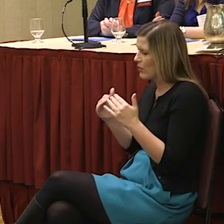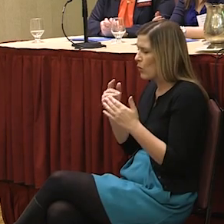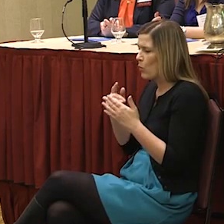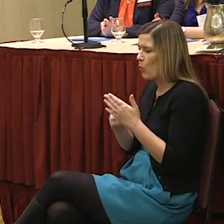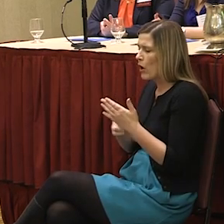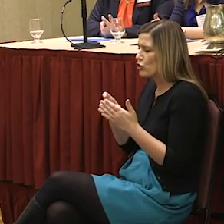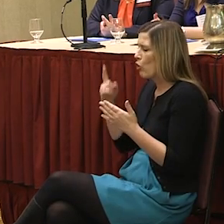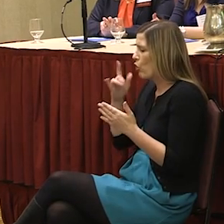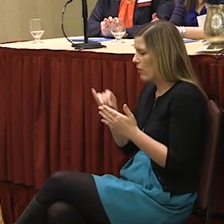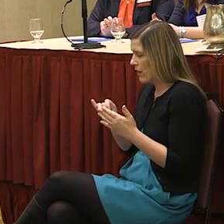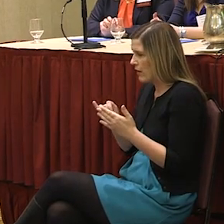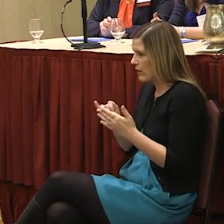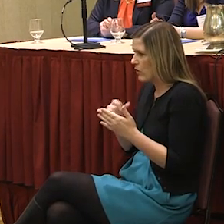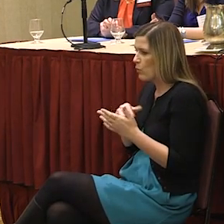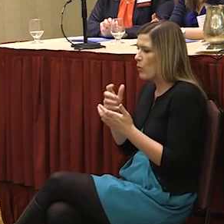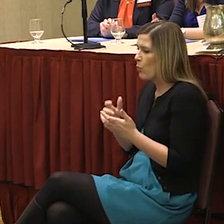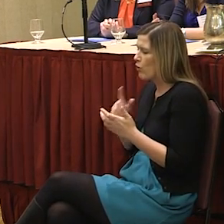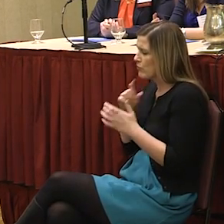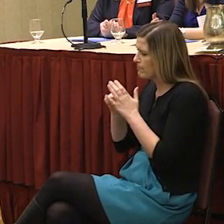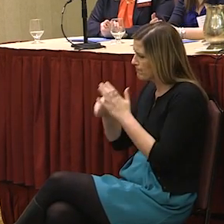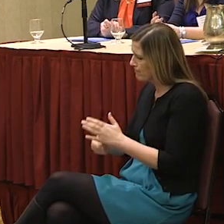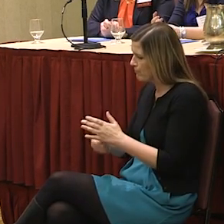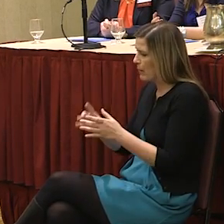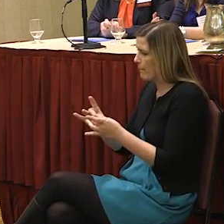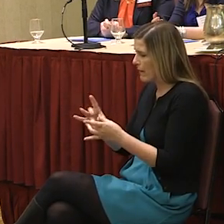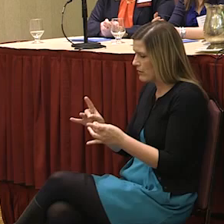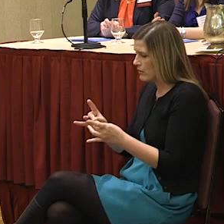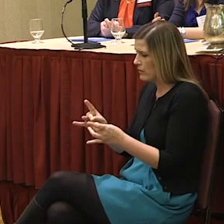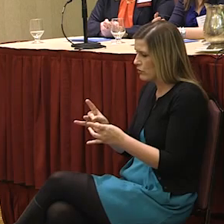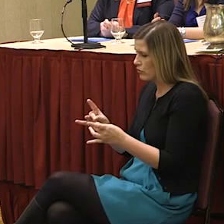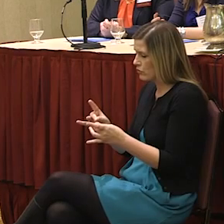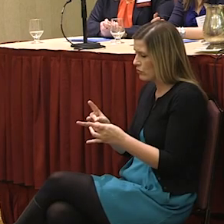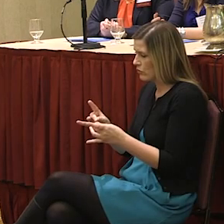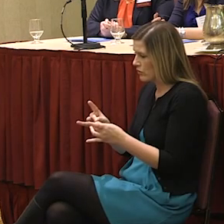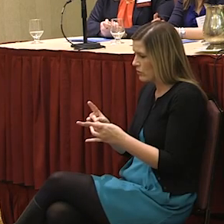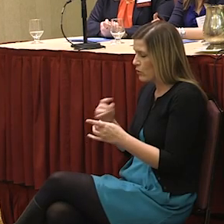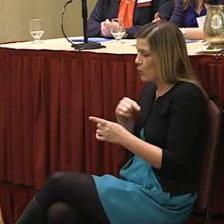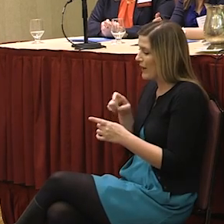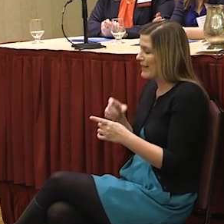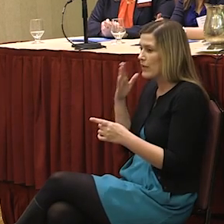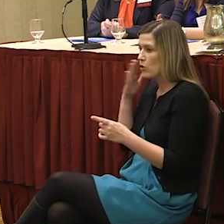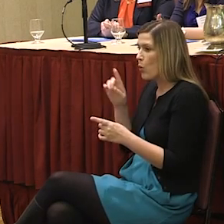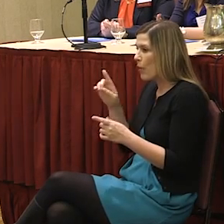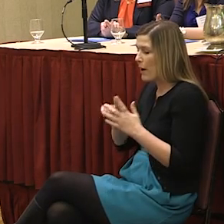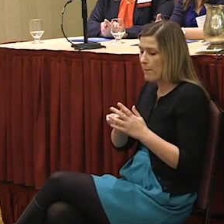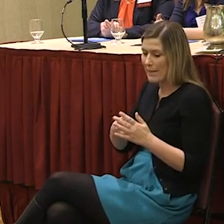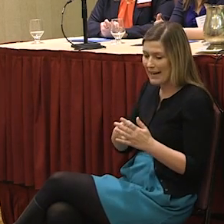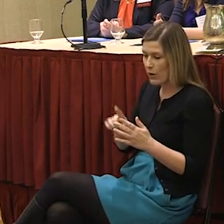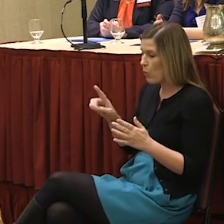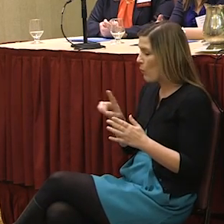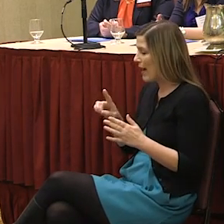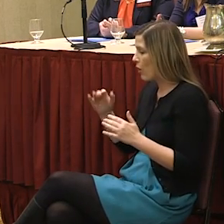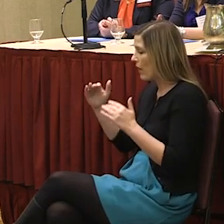like. We wanted to drive home the message that we need to know where we're beginning and where are